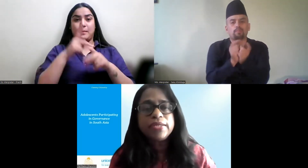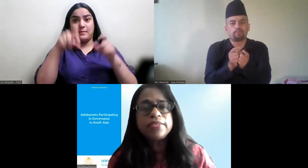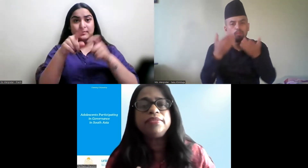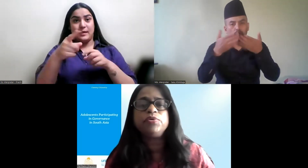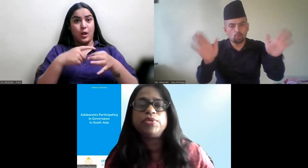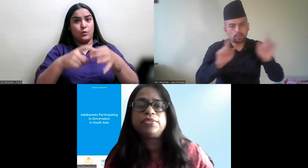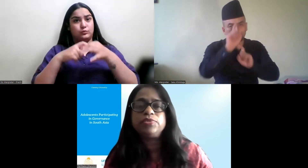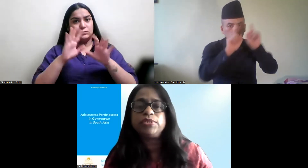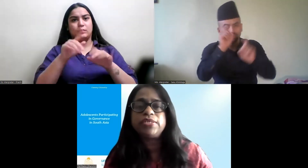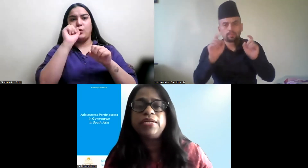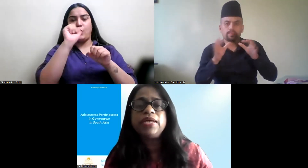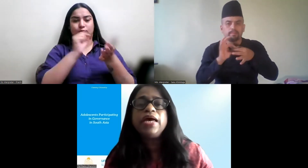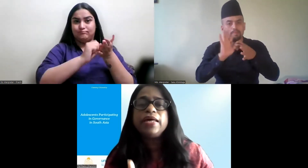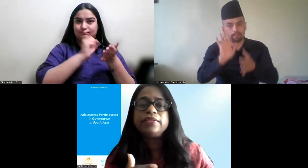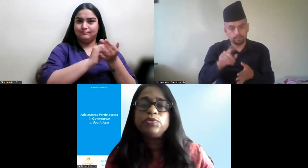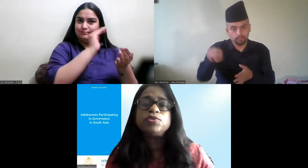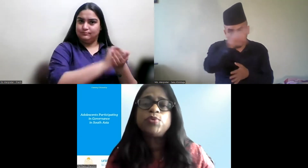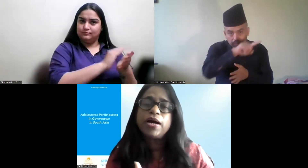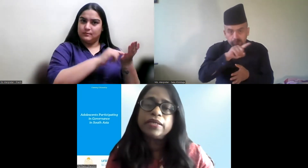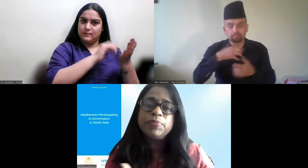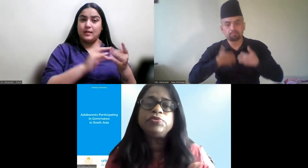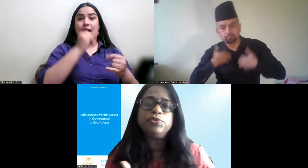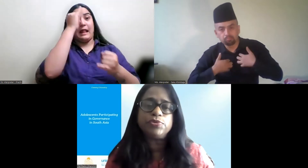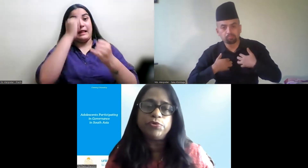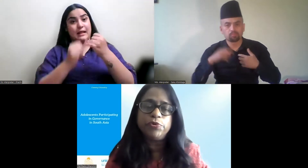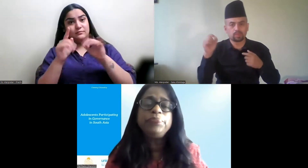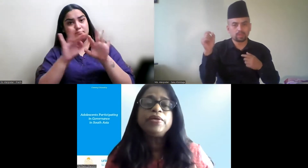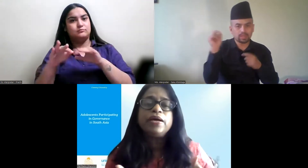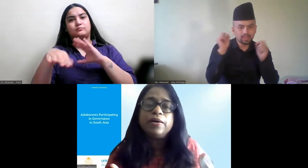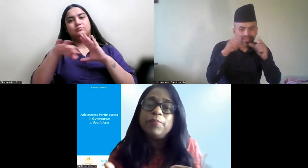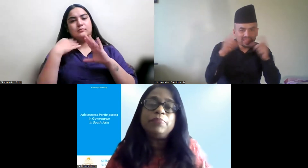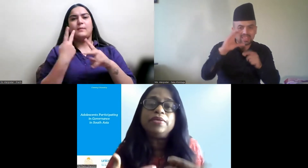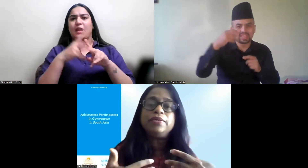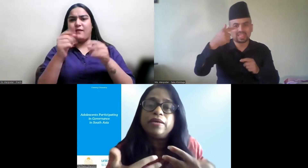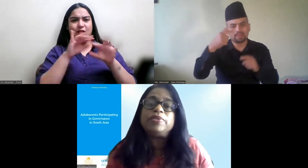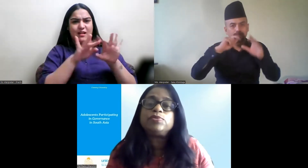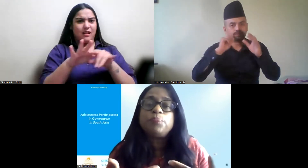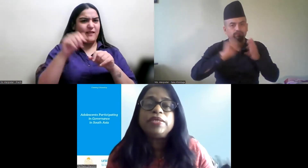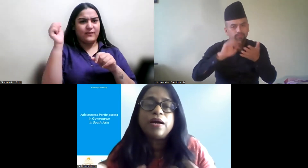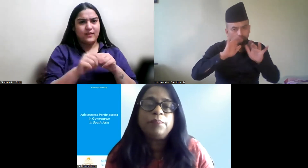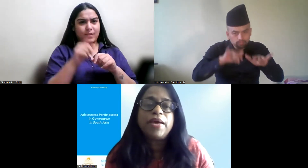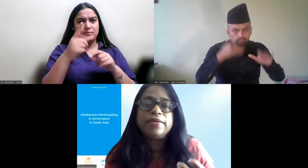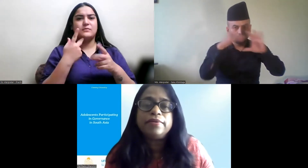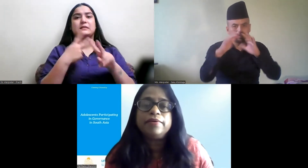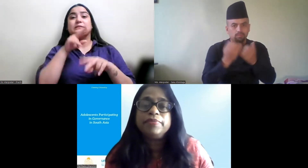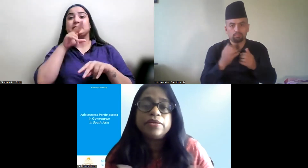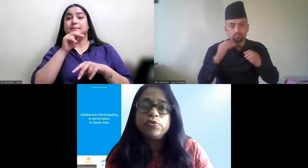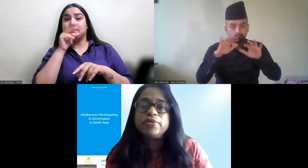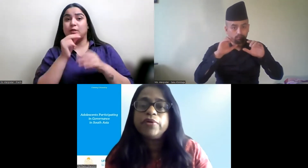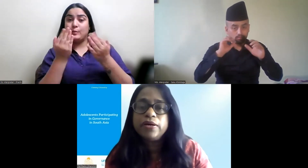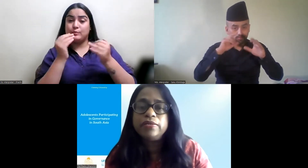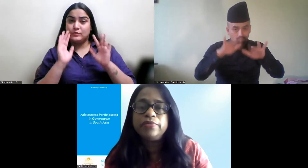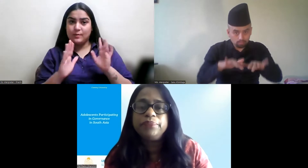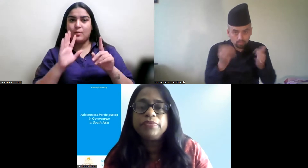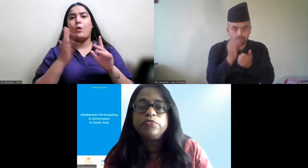to write their questions on chat, and those who are unable to do so may be able to speak up and get